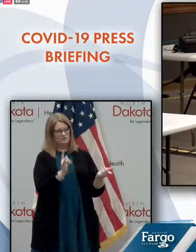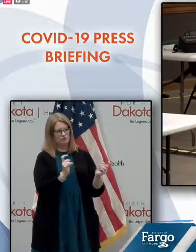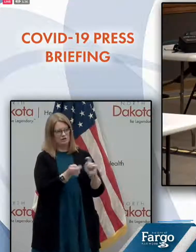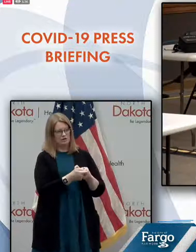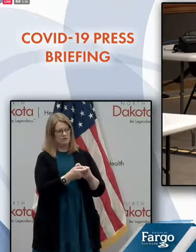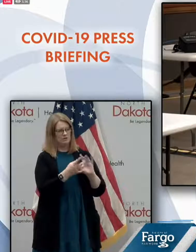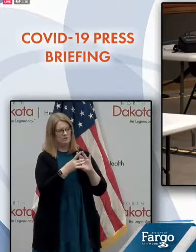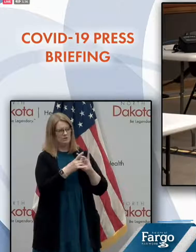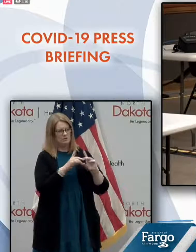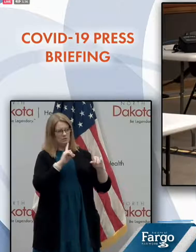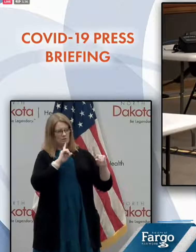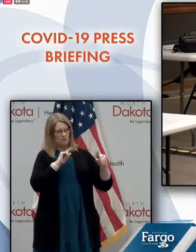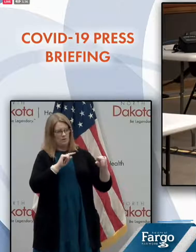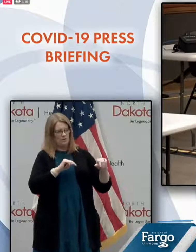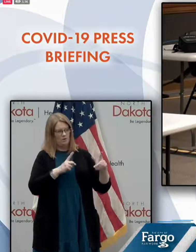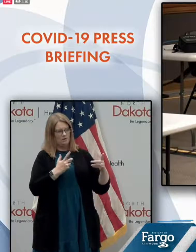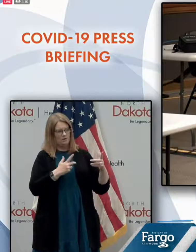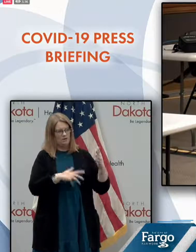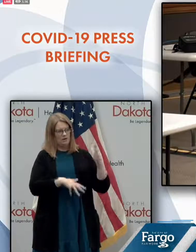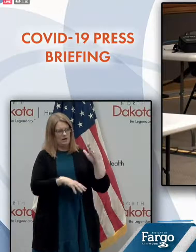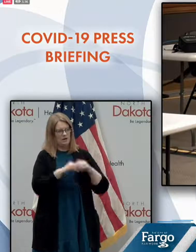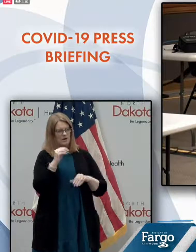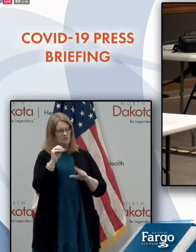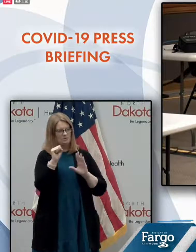the reporting of out-of-state